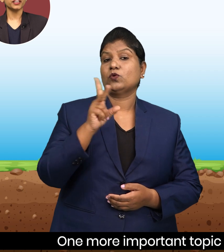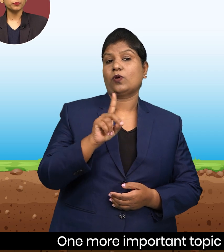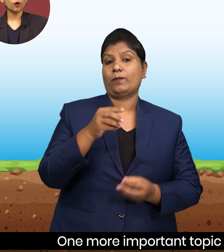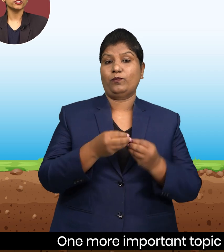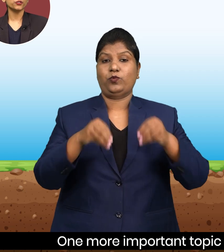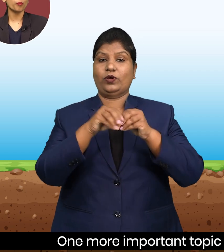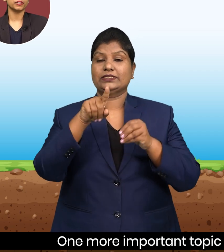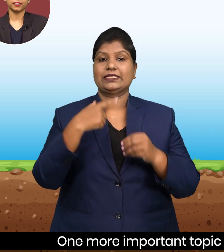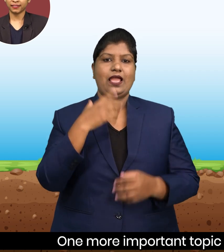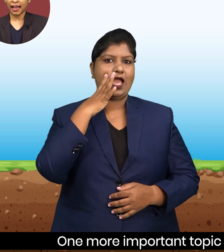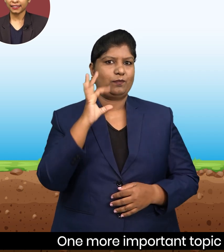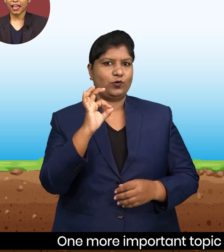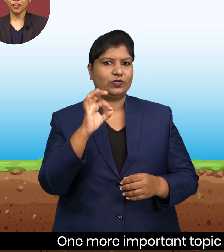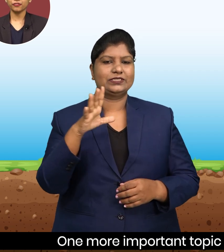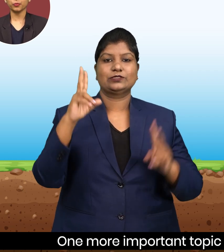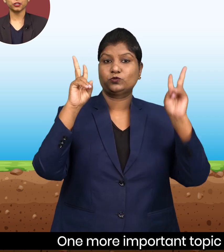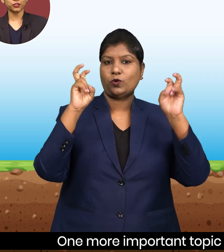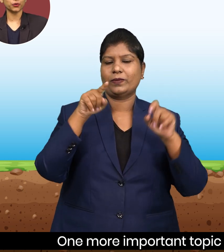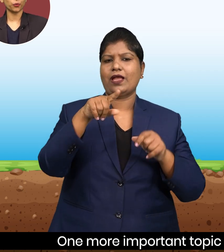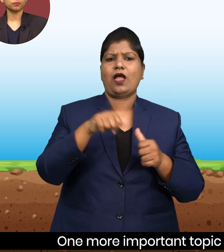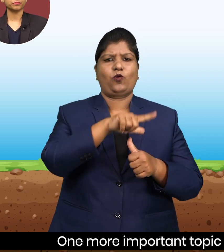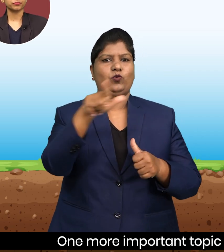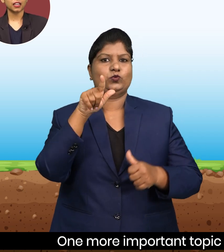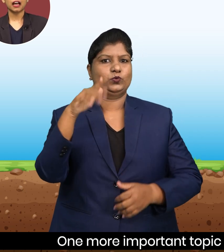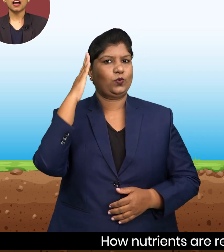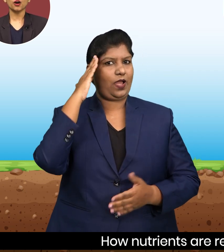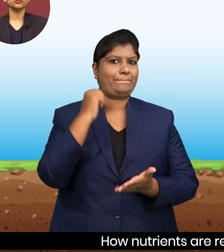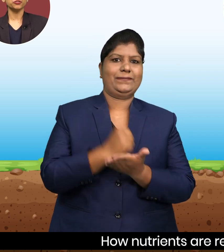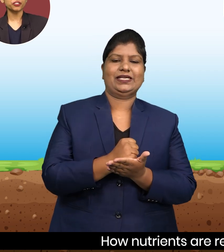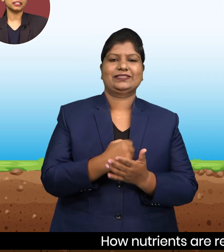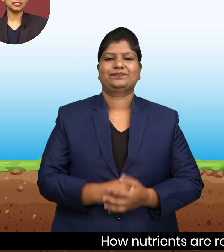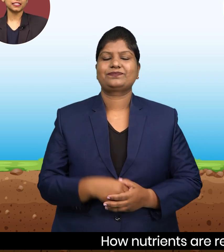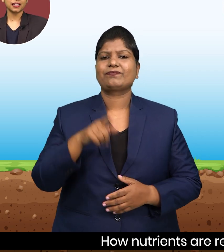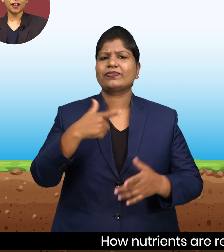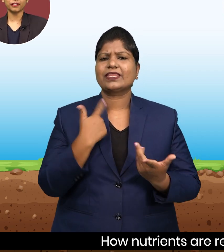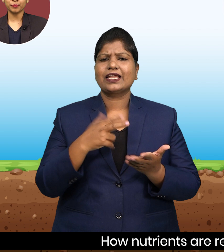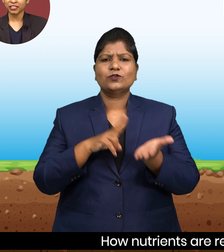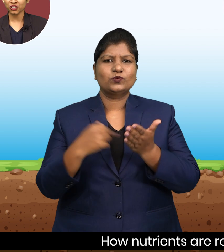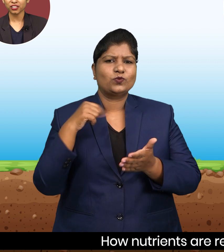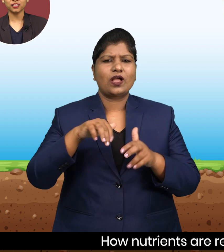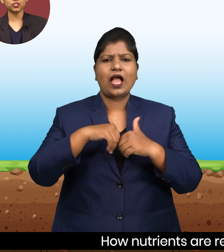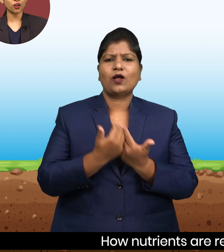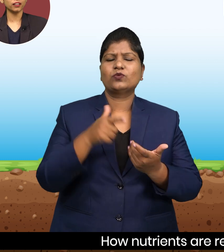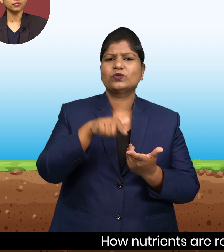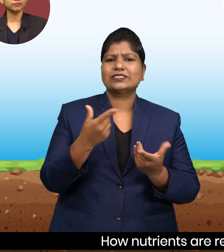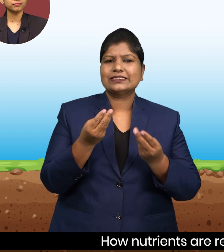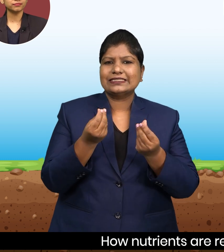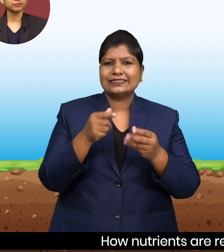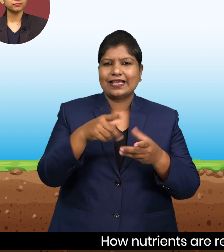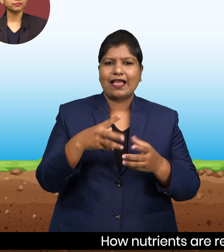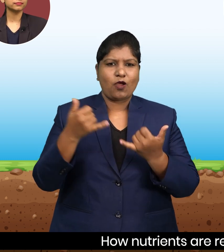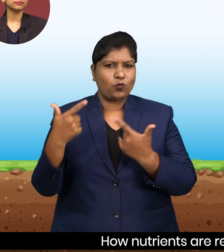One more important topic that everyone should know: how nutrients are replenished in the soil.